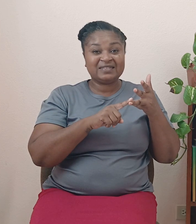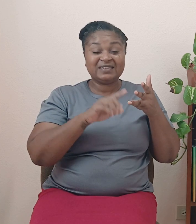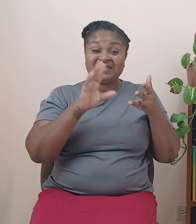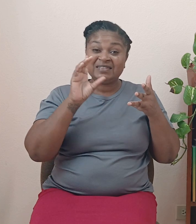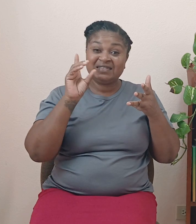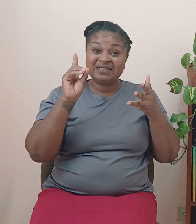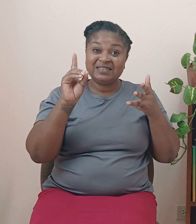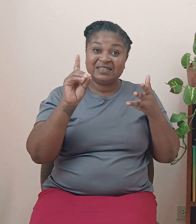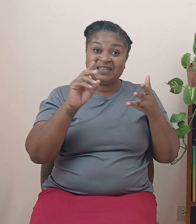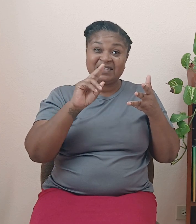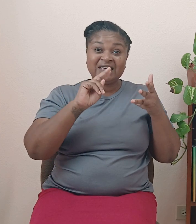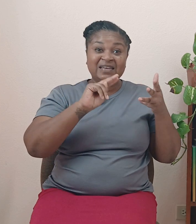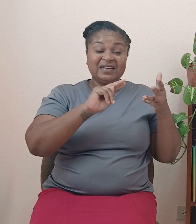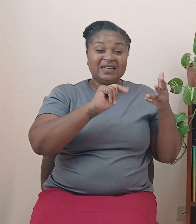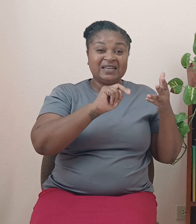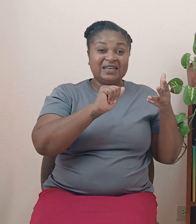D. Naomi.